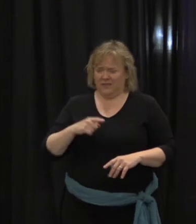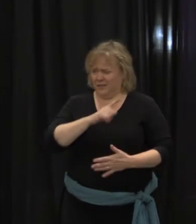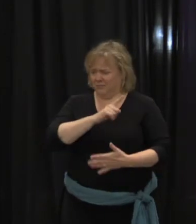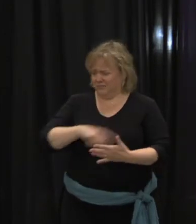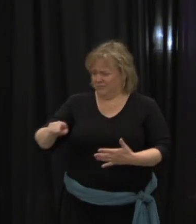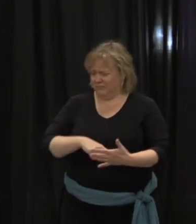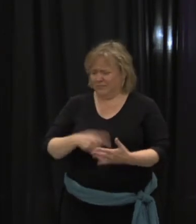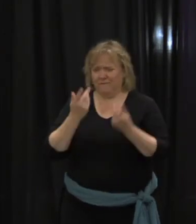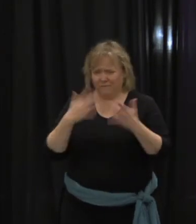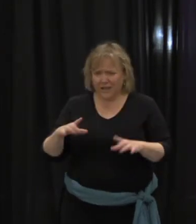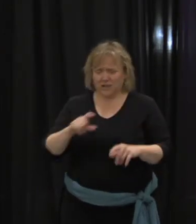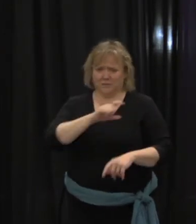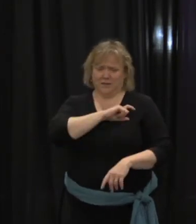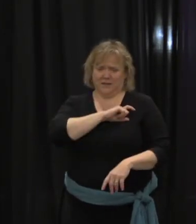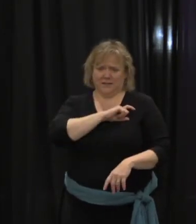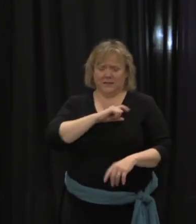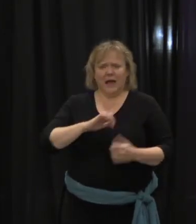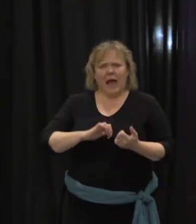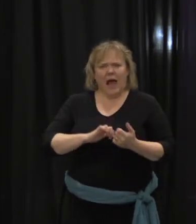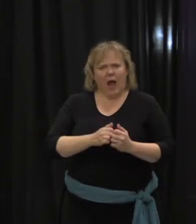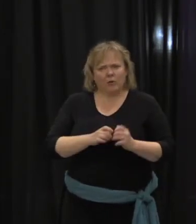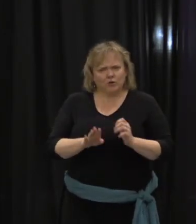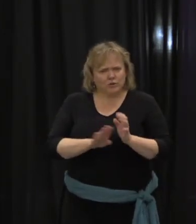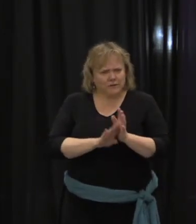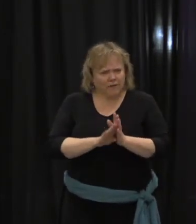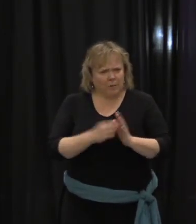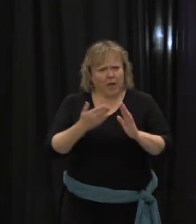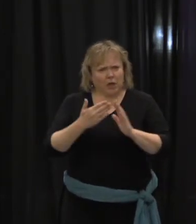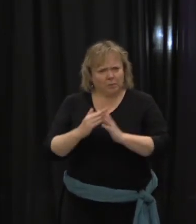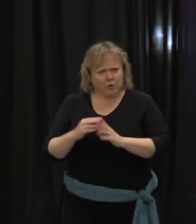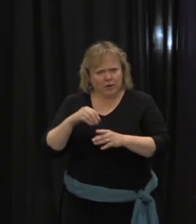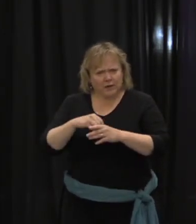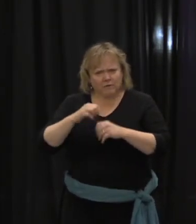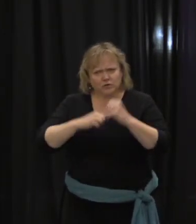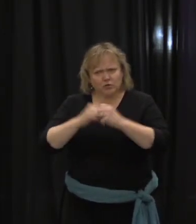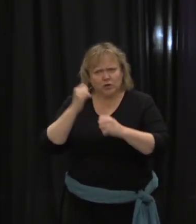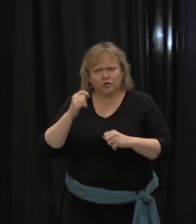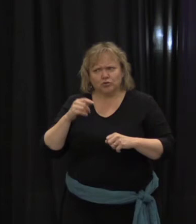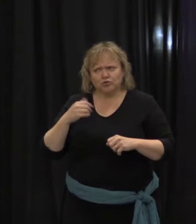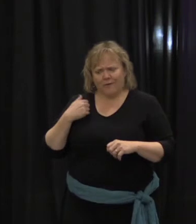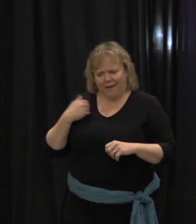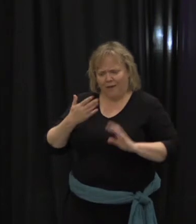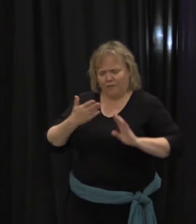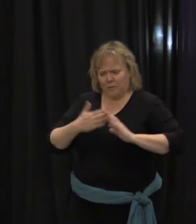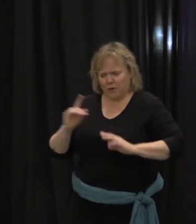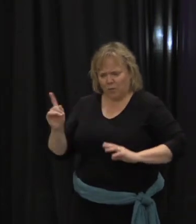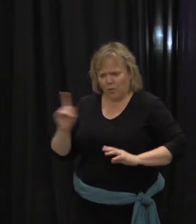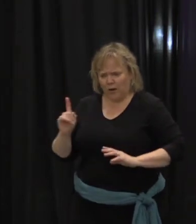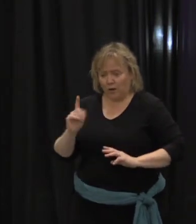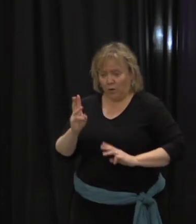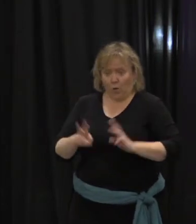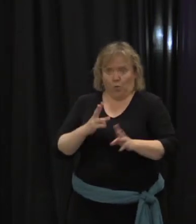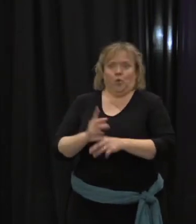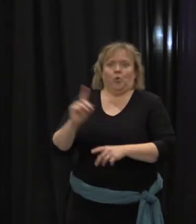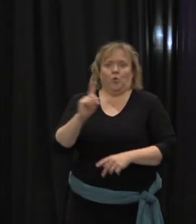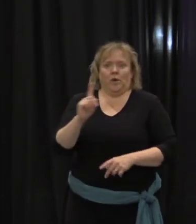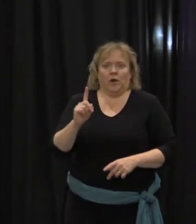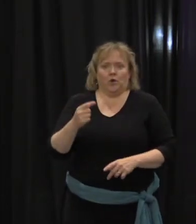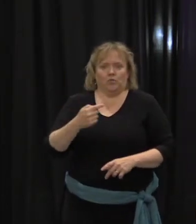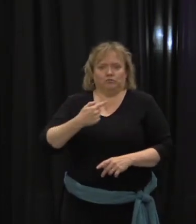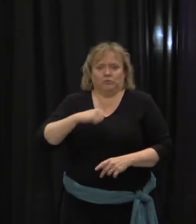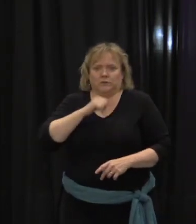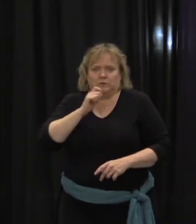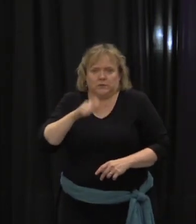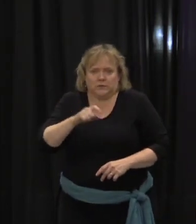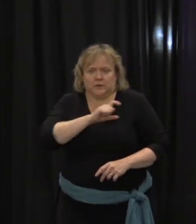how do we build the community infrastructure that we need to be able to do this, to be able to build the world that we actually long and ache